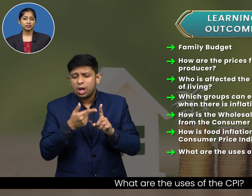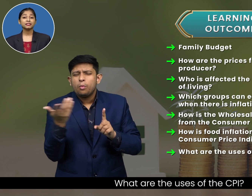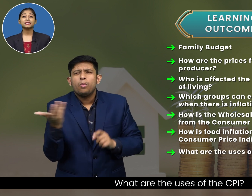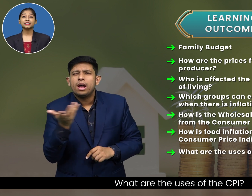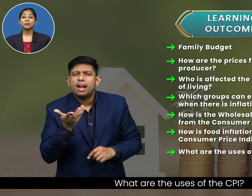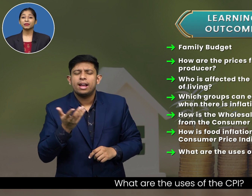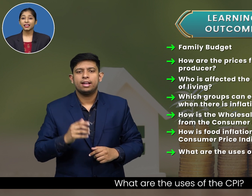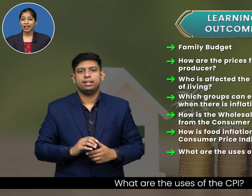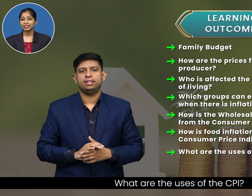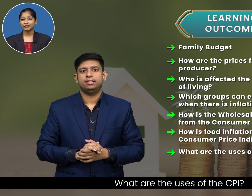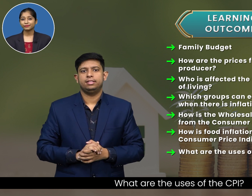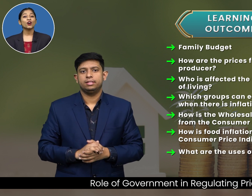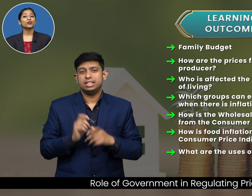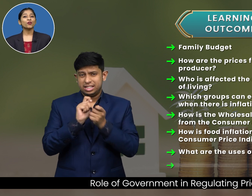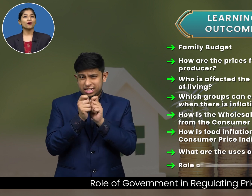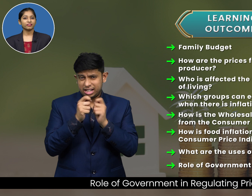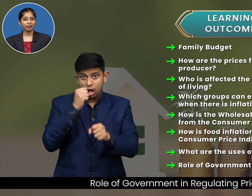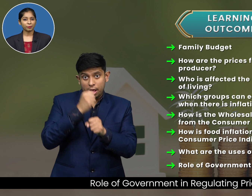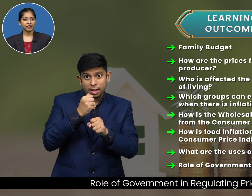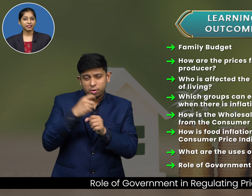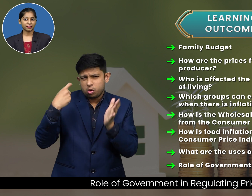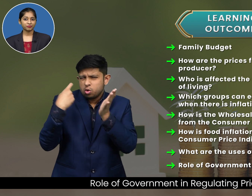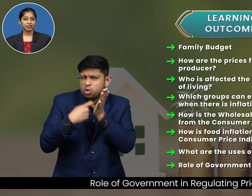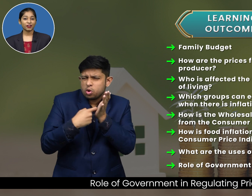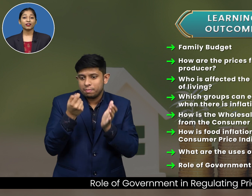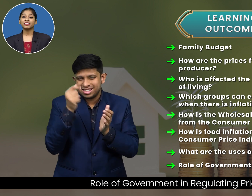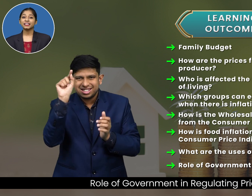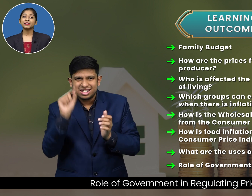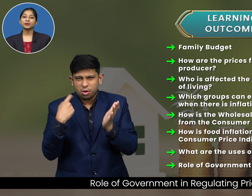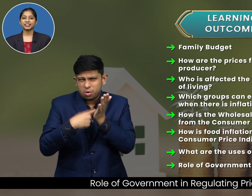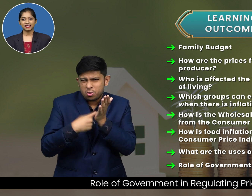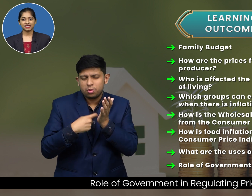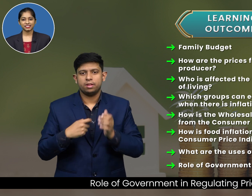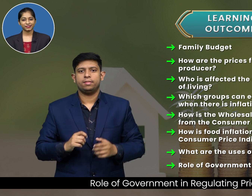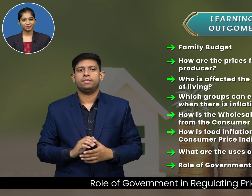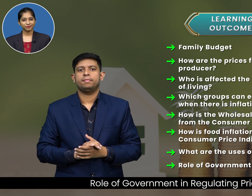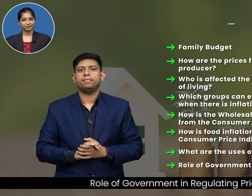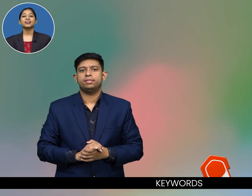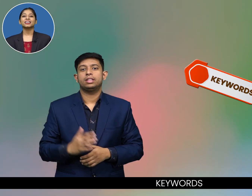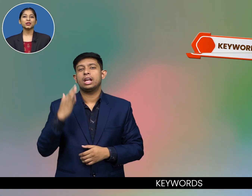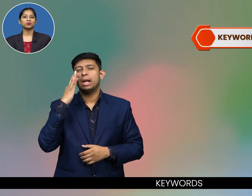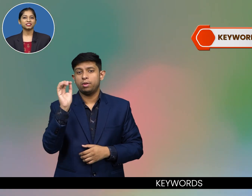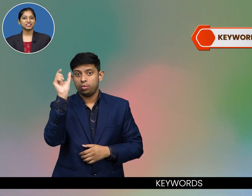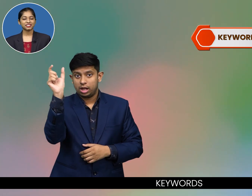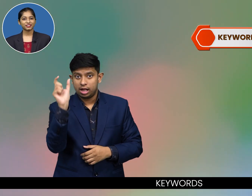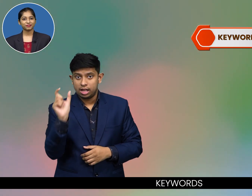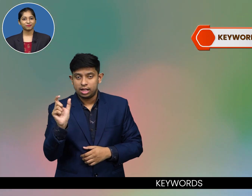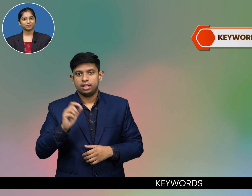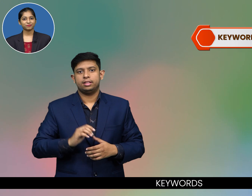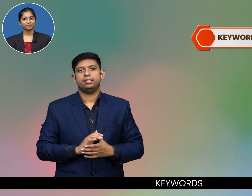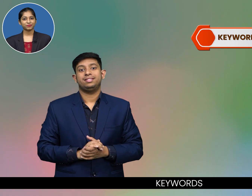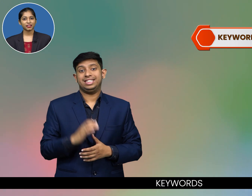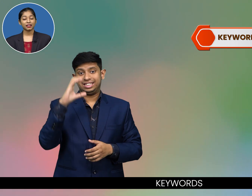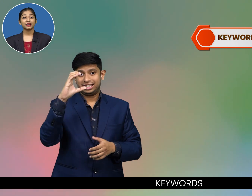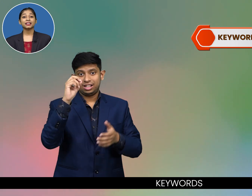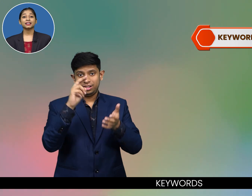of the CPI? Role of government in regulating prices. Keywords.